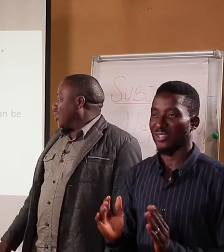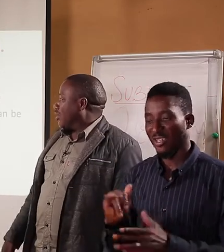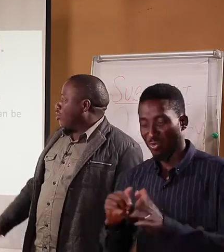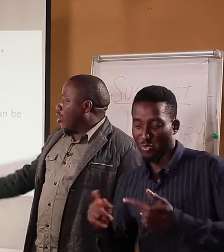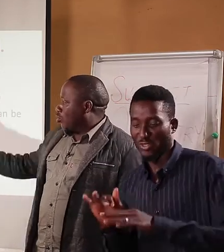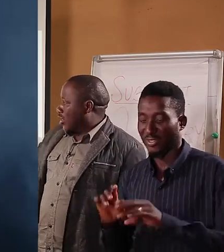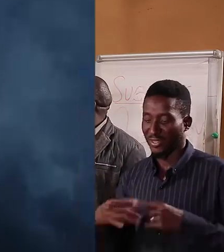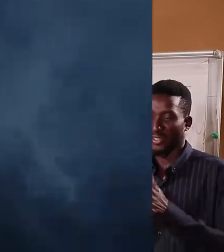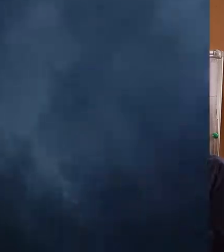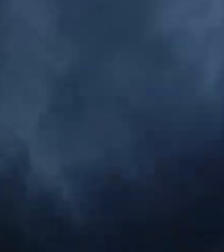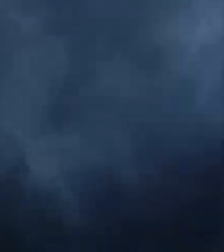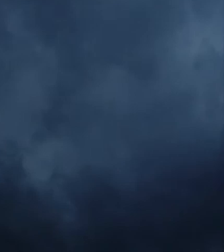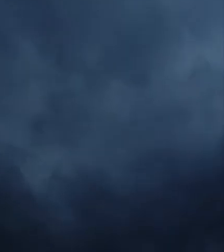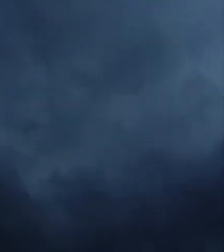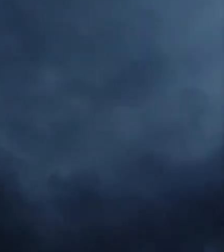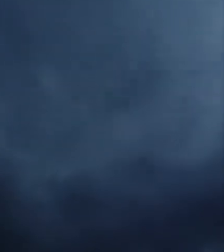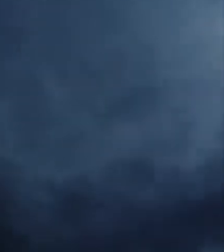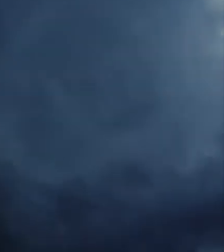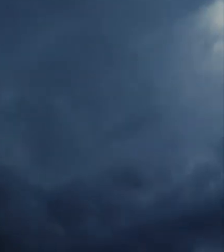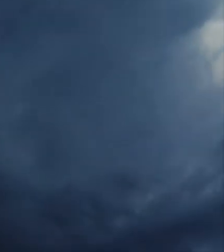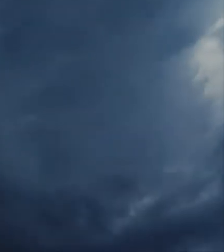like that up to the end.